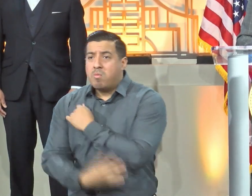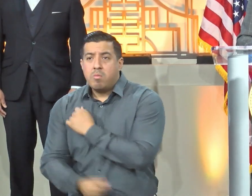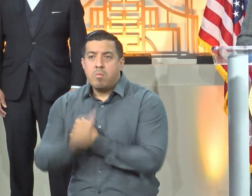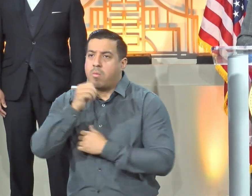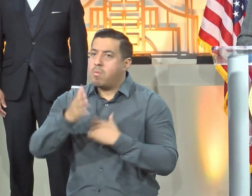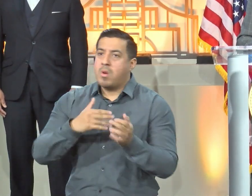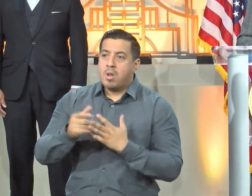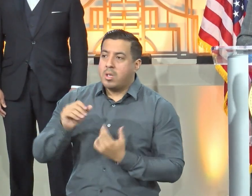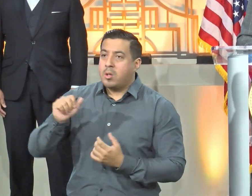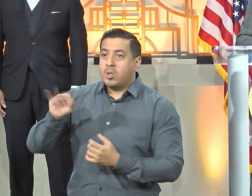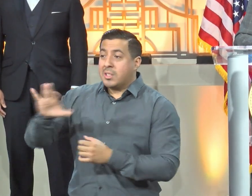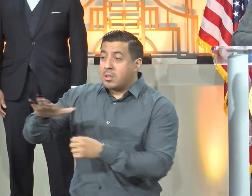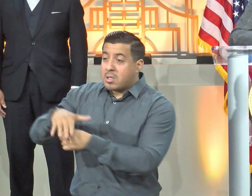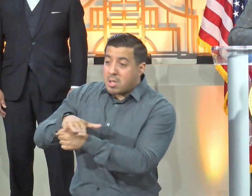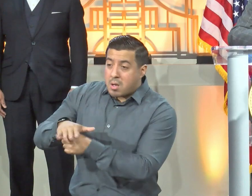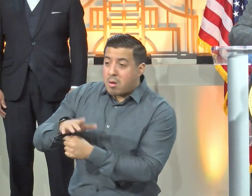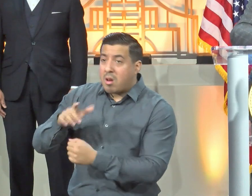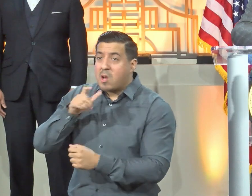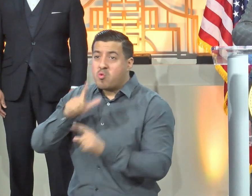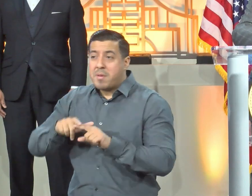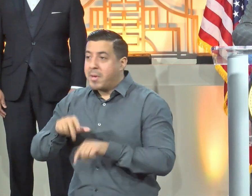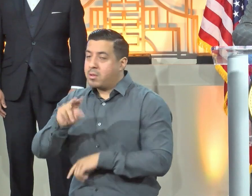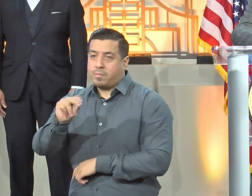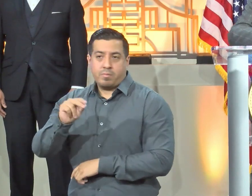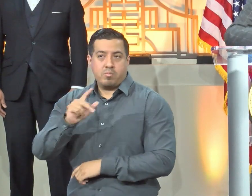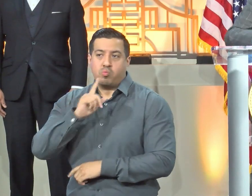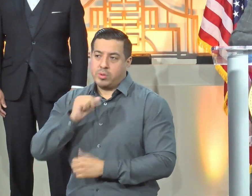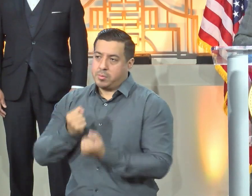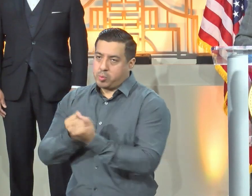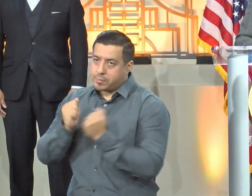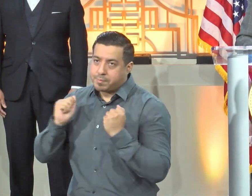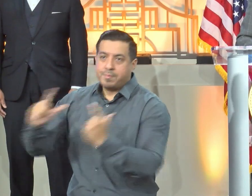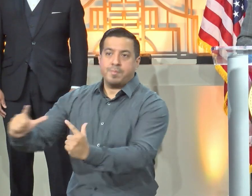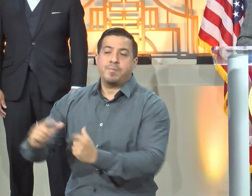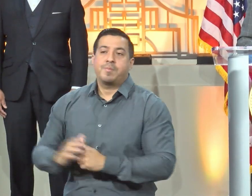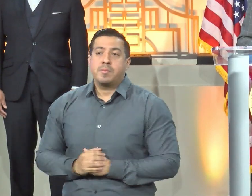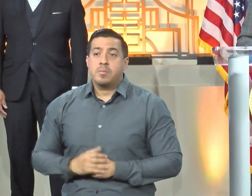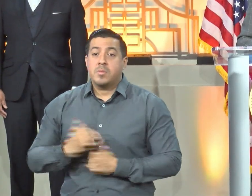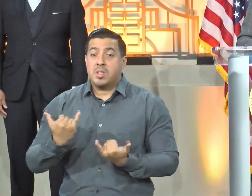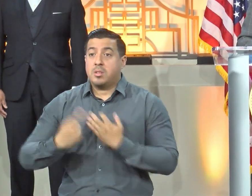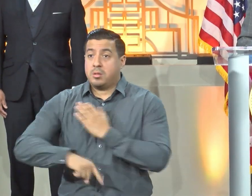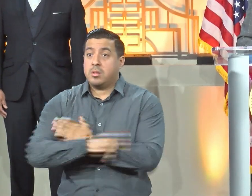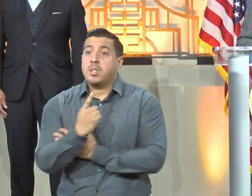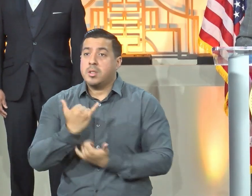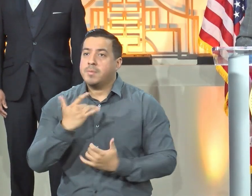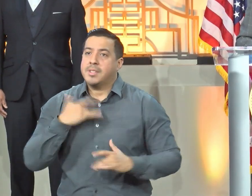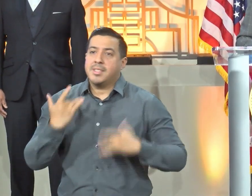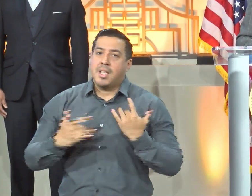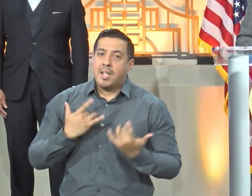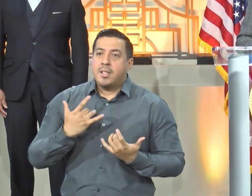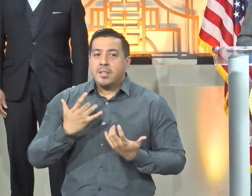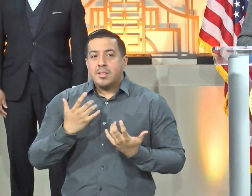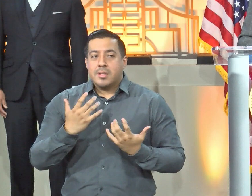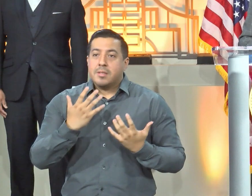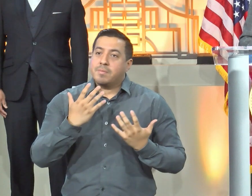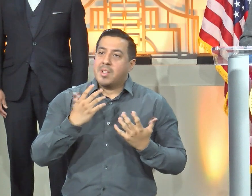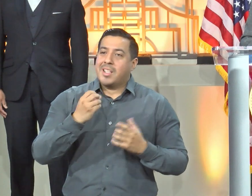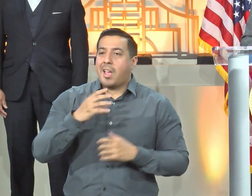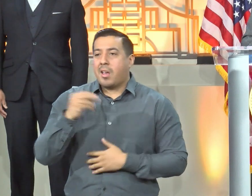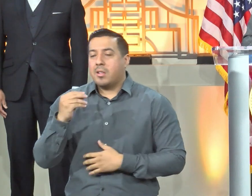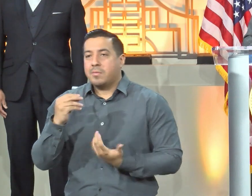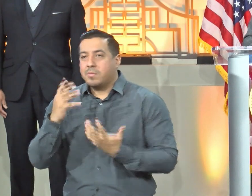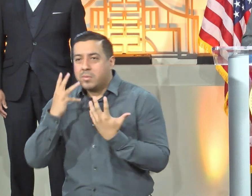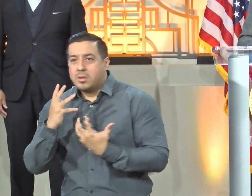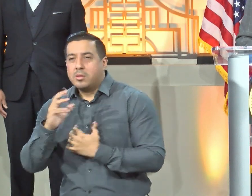their neighborhoods, or anything else. Today is both exciting and bittersweet as I prepare